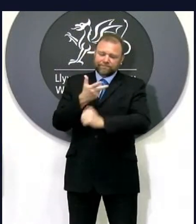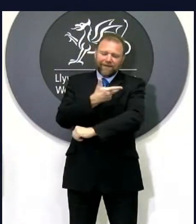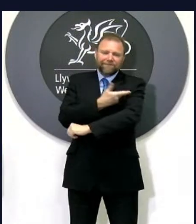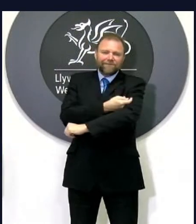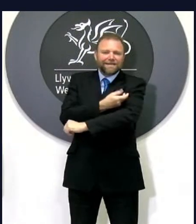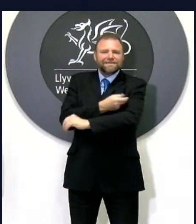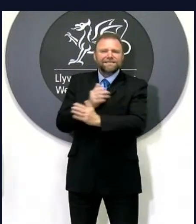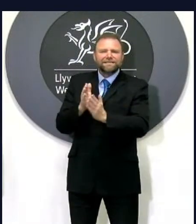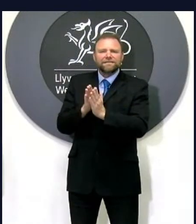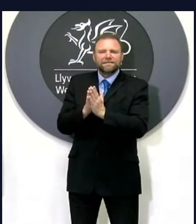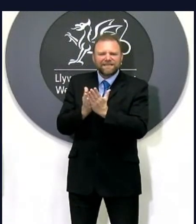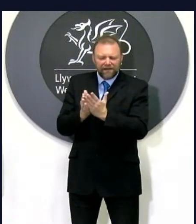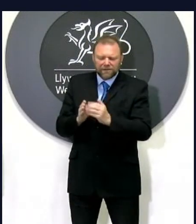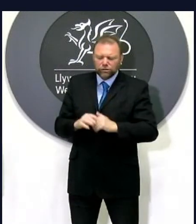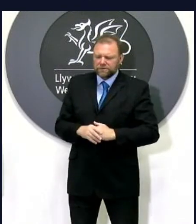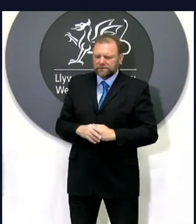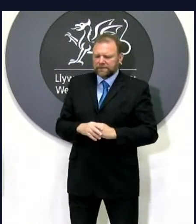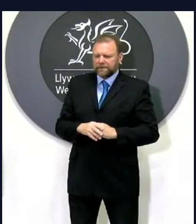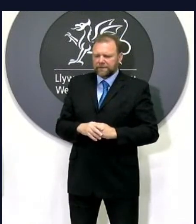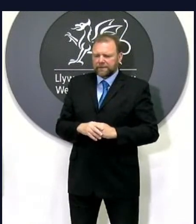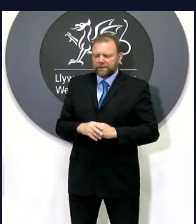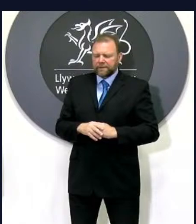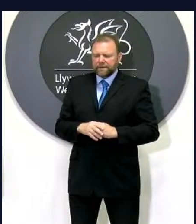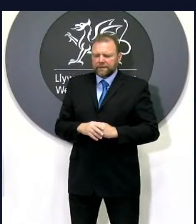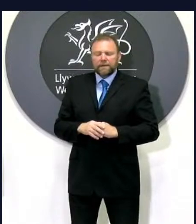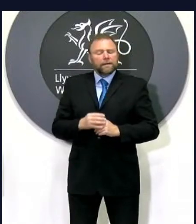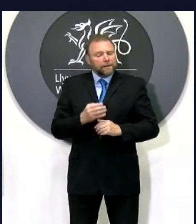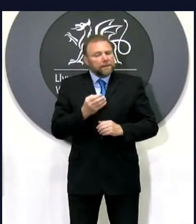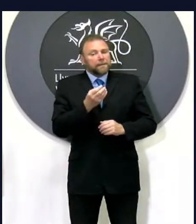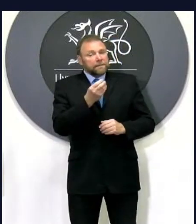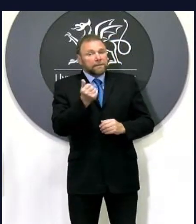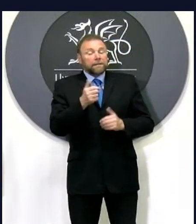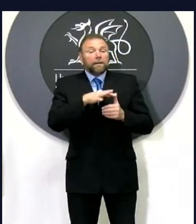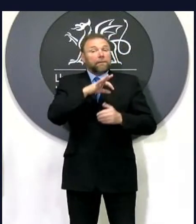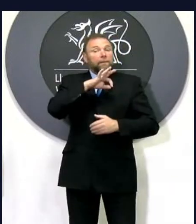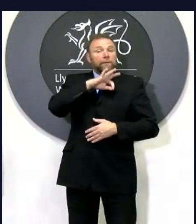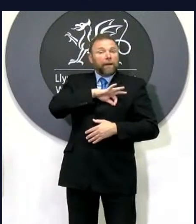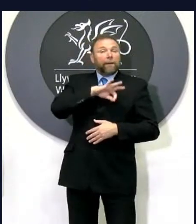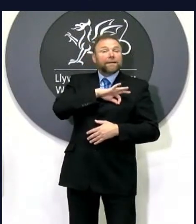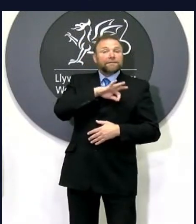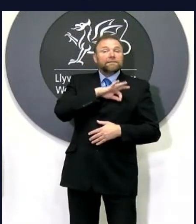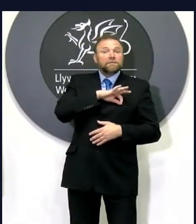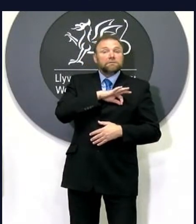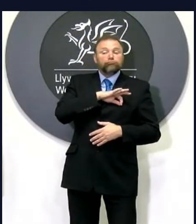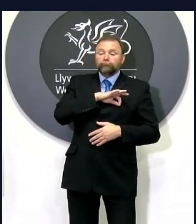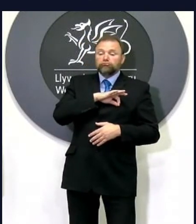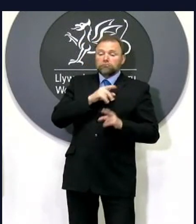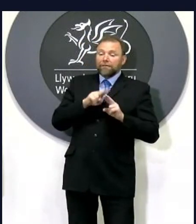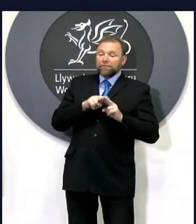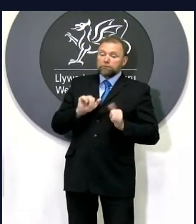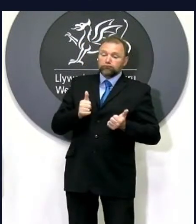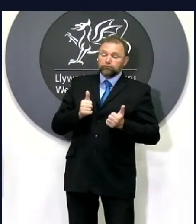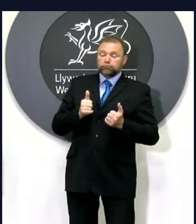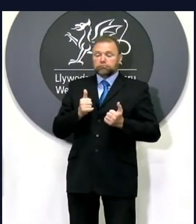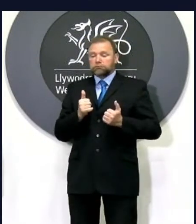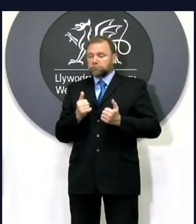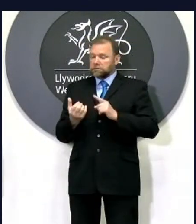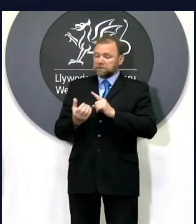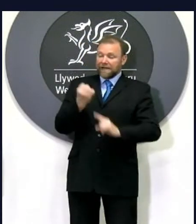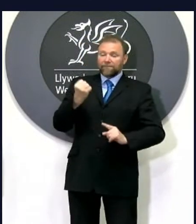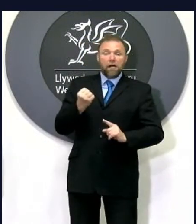are positive prizes to be won from having a successful vaccine certification scheme, but there are